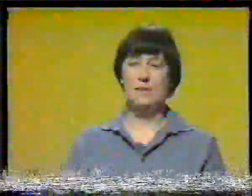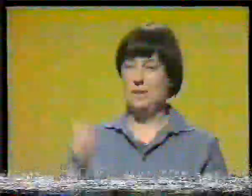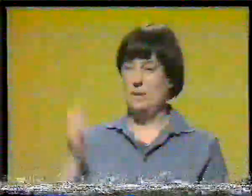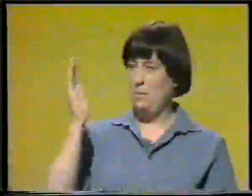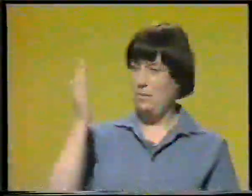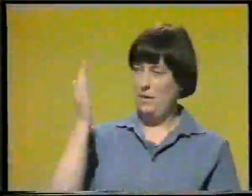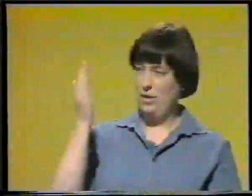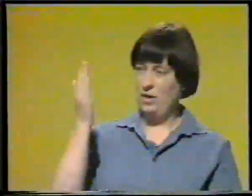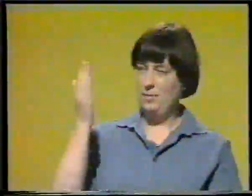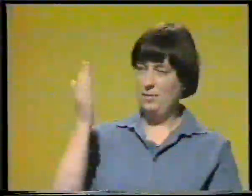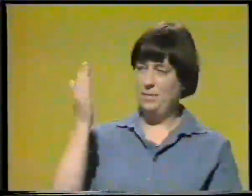Mirror.